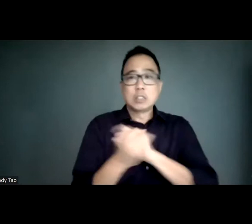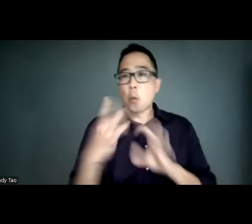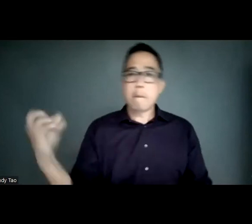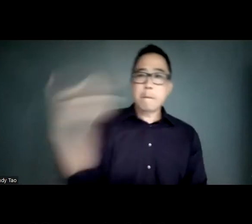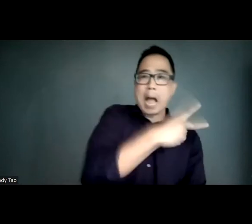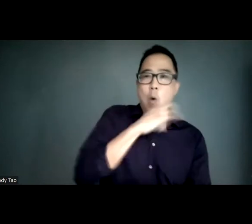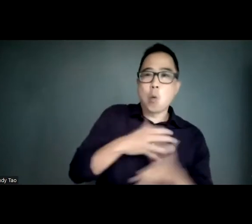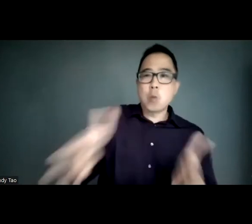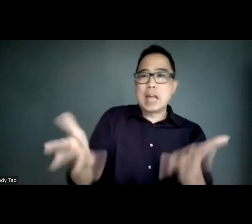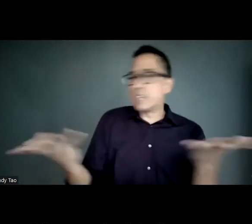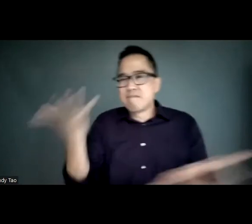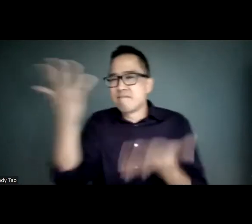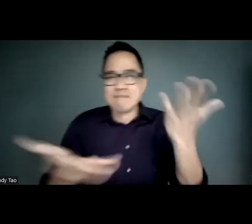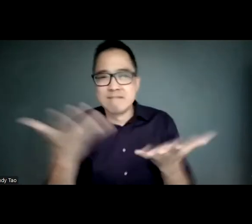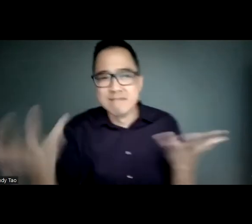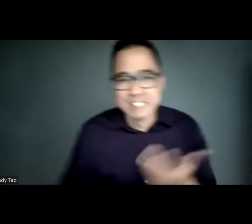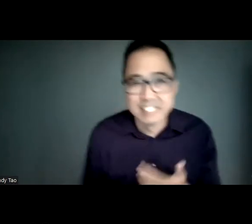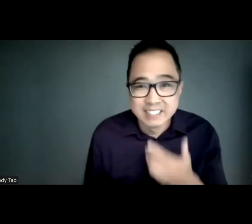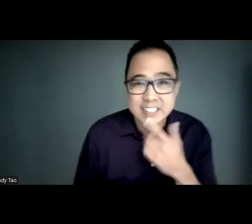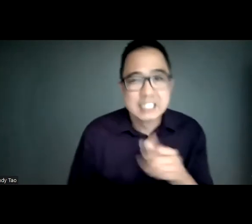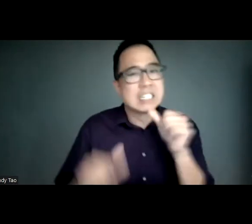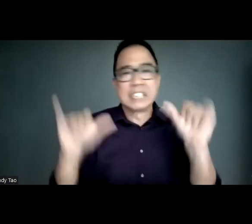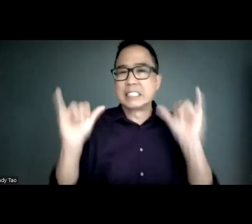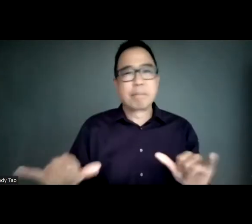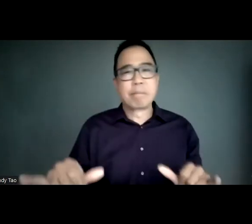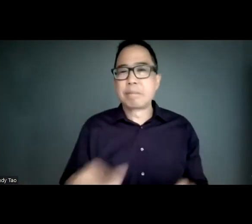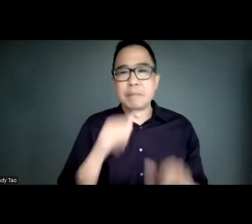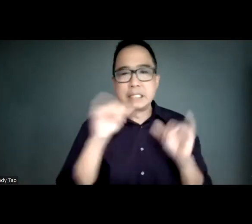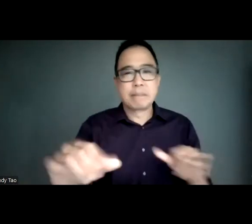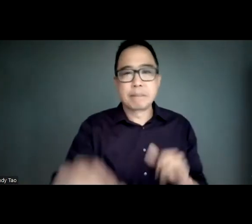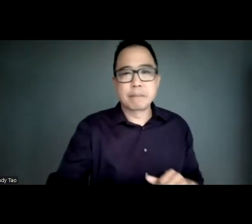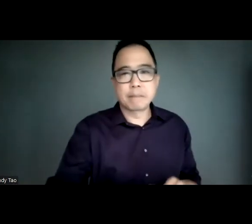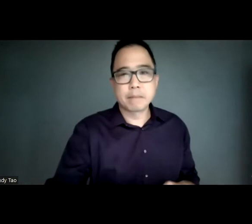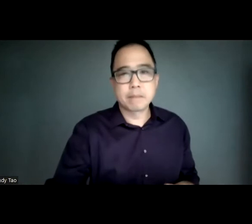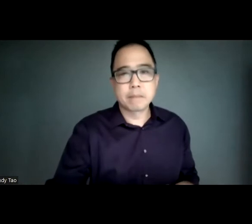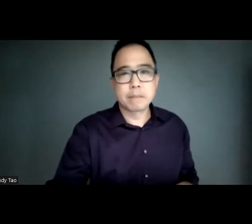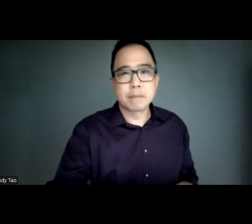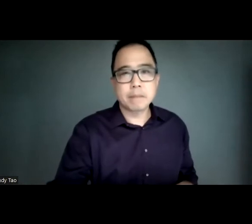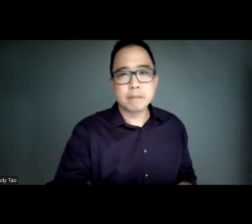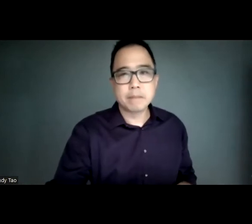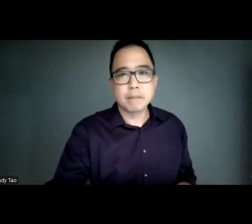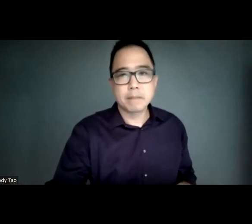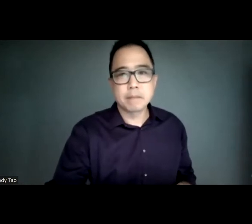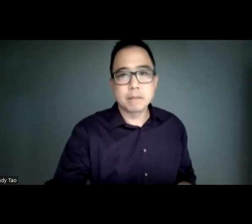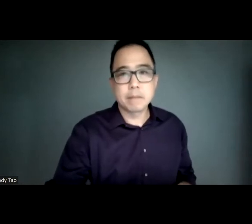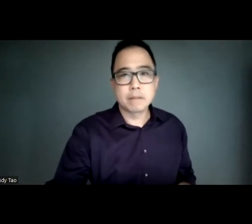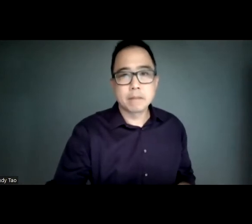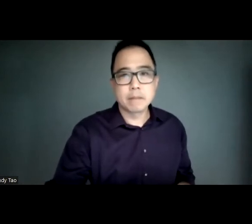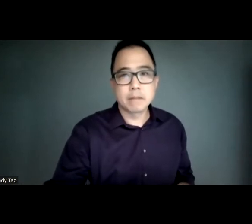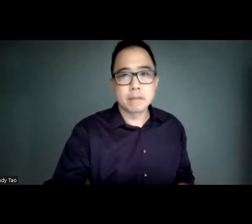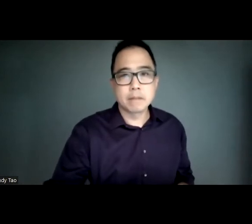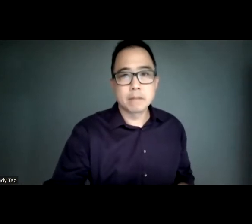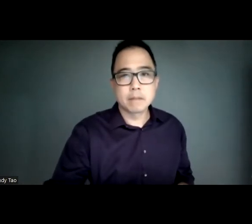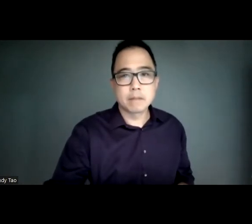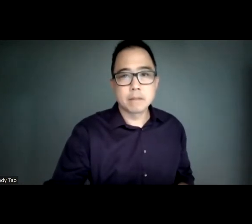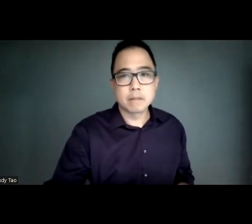would life look like without COVID? Would we go back to our old 2019 days, what would